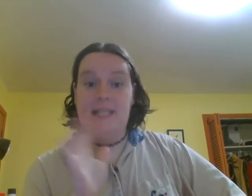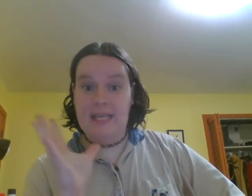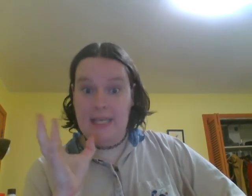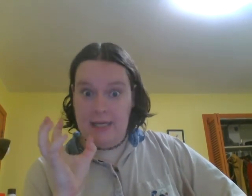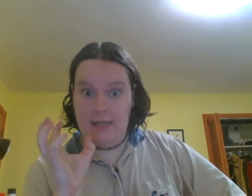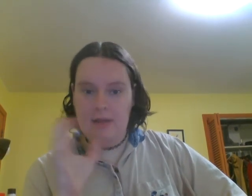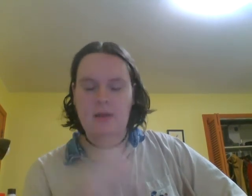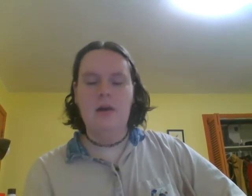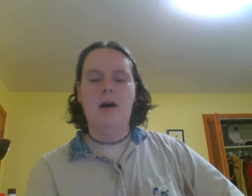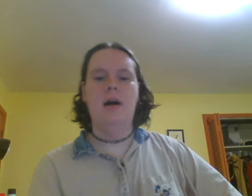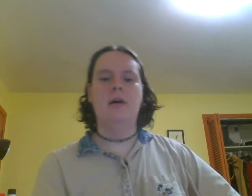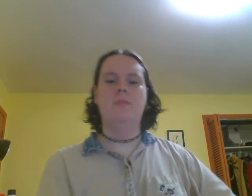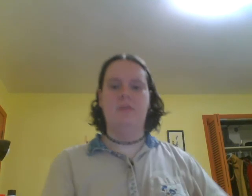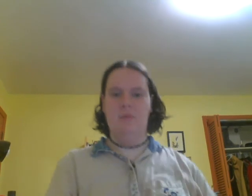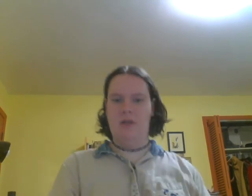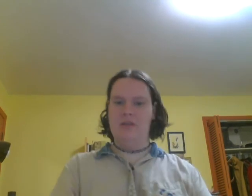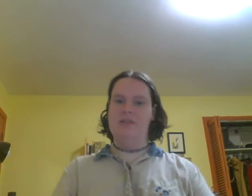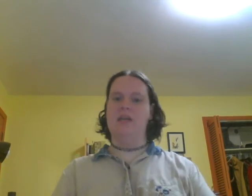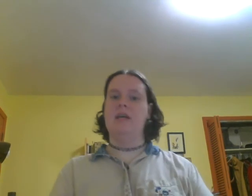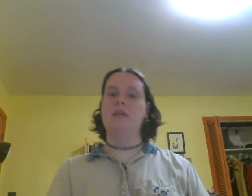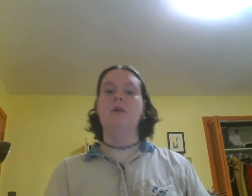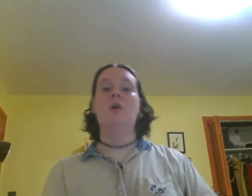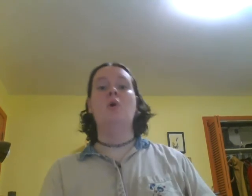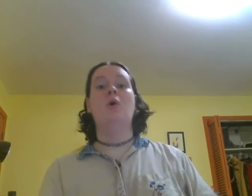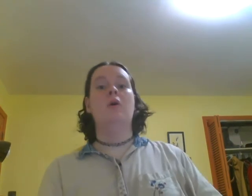18. If you wanted to sign